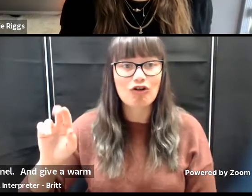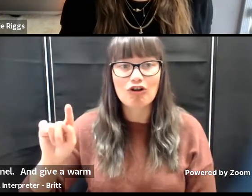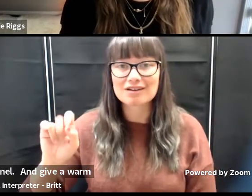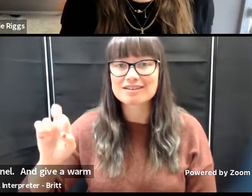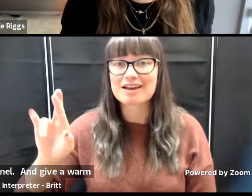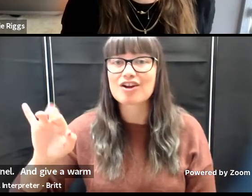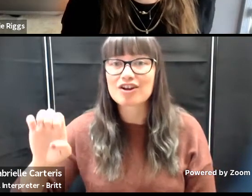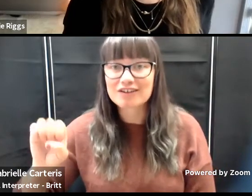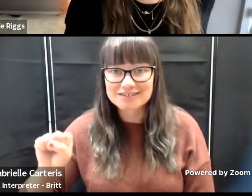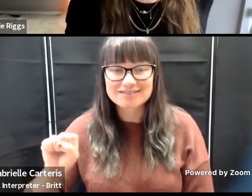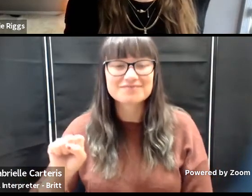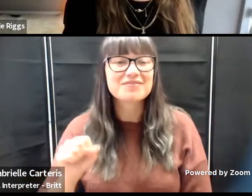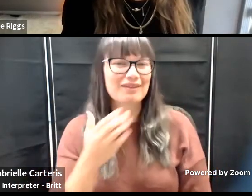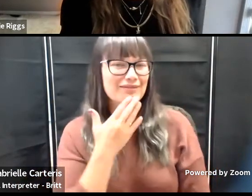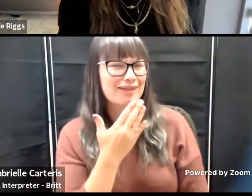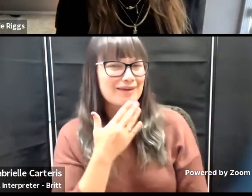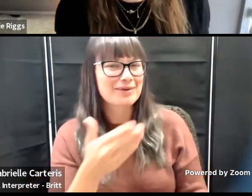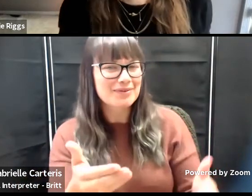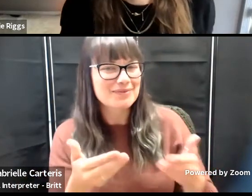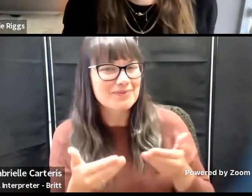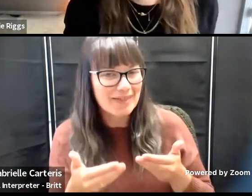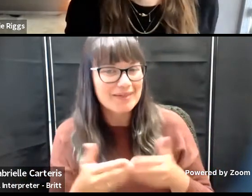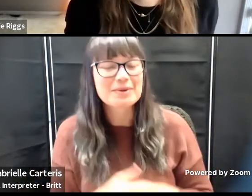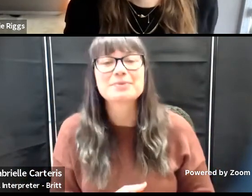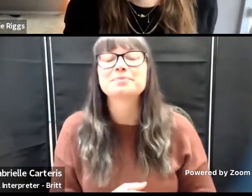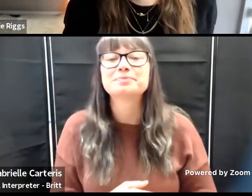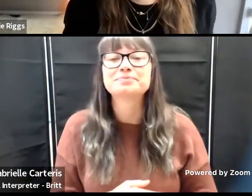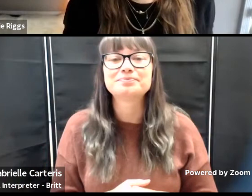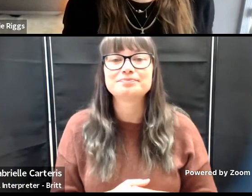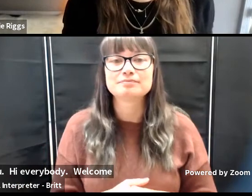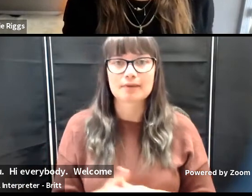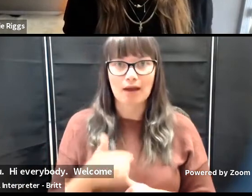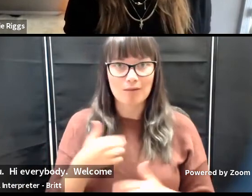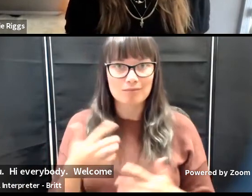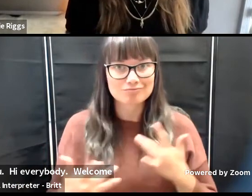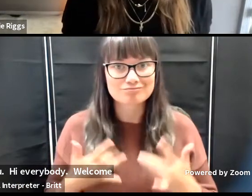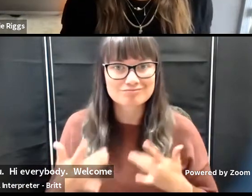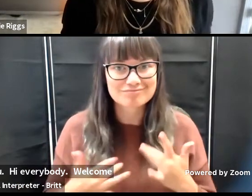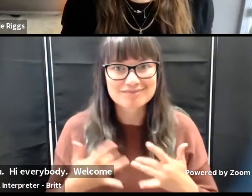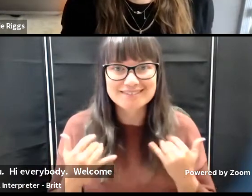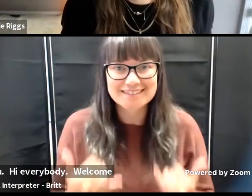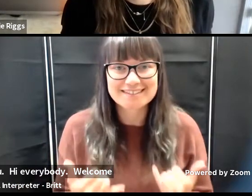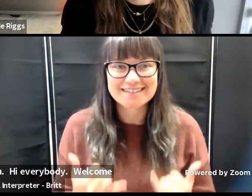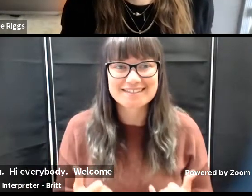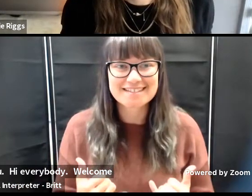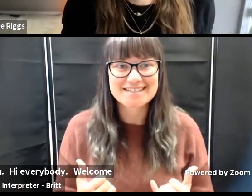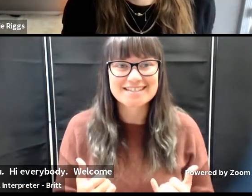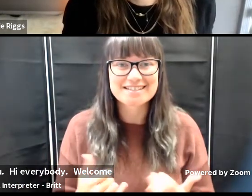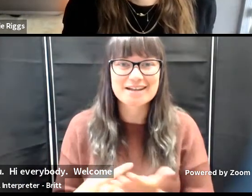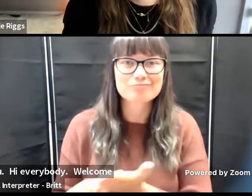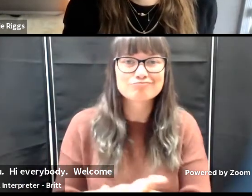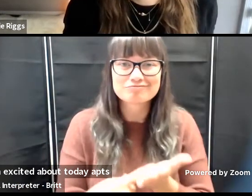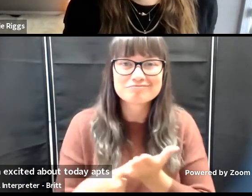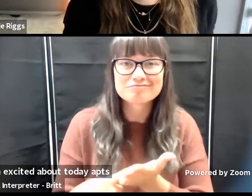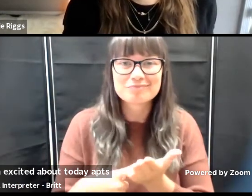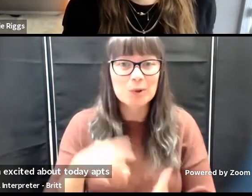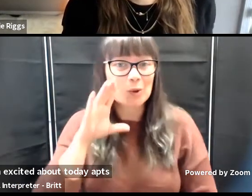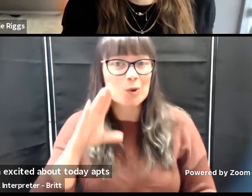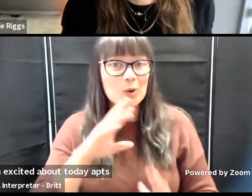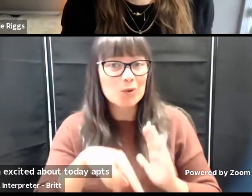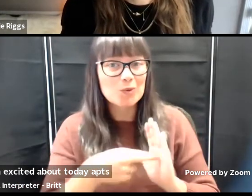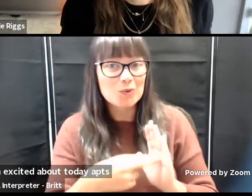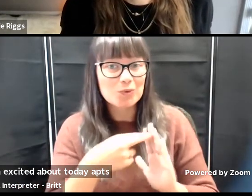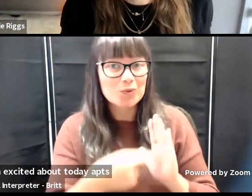Hi, everybody. Welcome. I hope you're doing well. I am very excited about today's conversation. Know the rules before you break